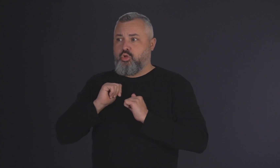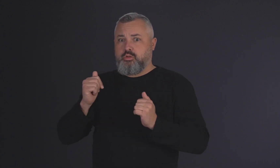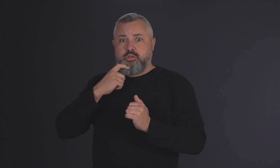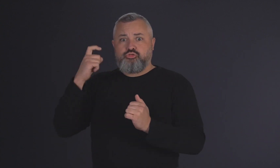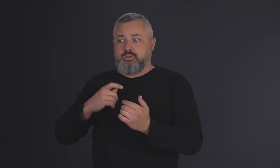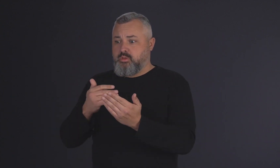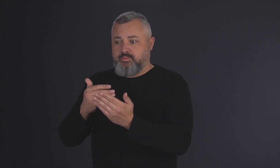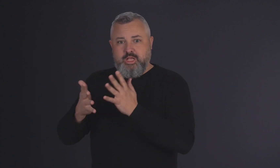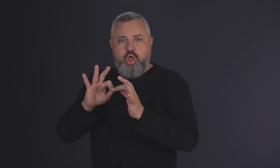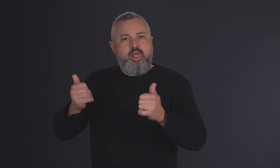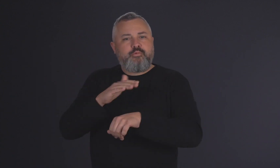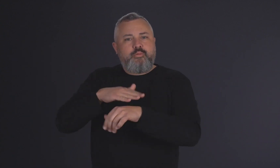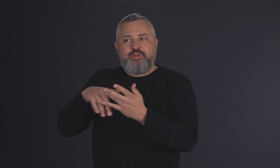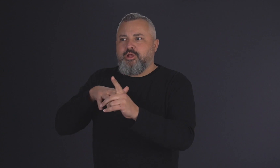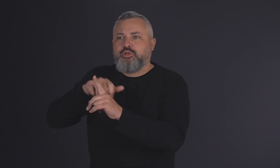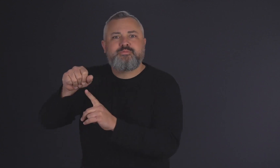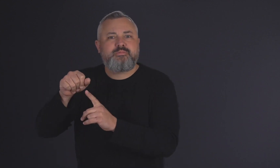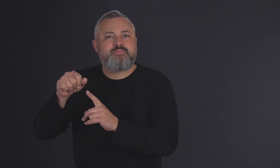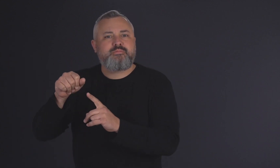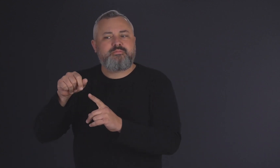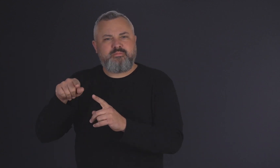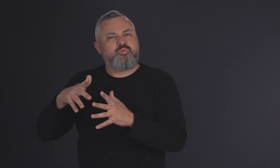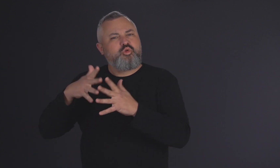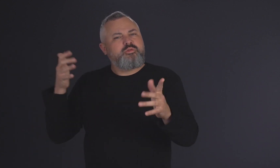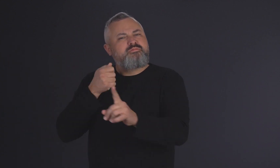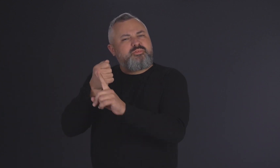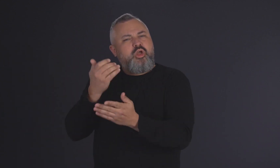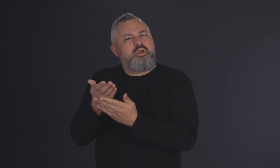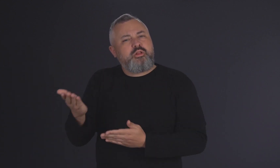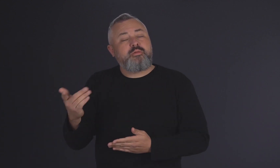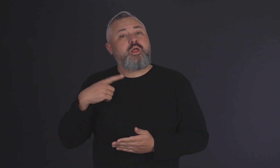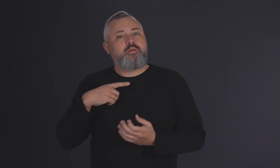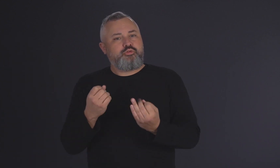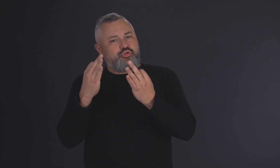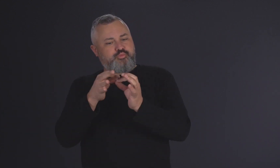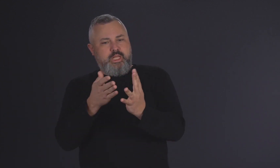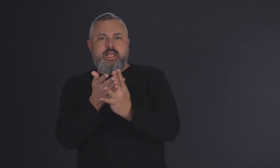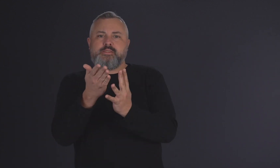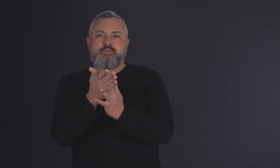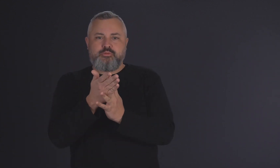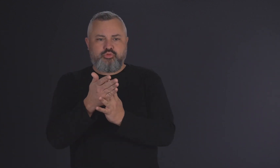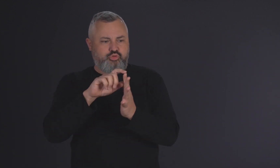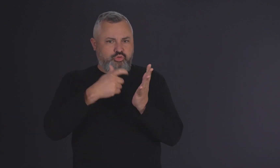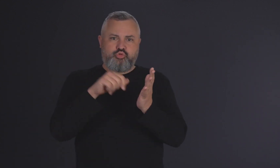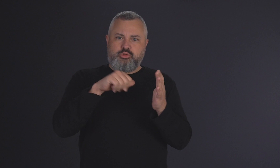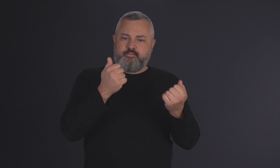tragically cut too short. Hospitals are required to provide interpreting services. This would have allowed for Emma to have access